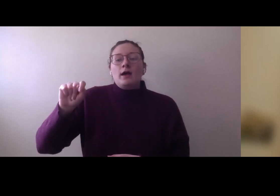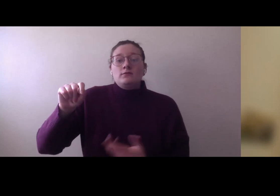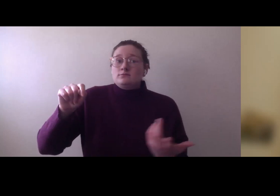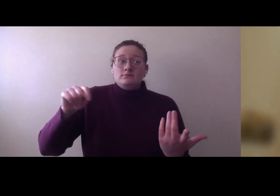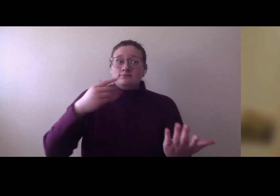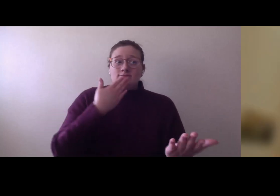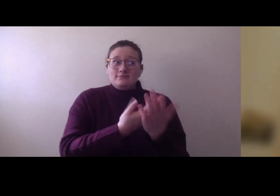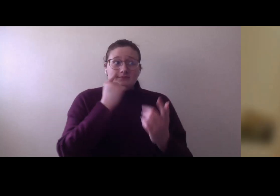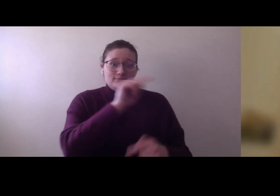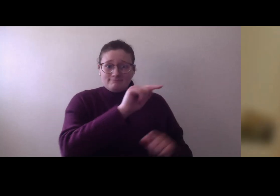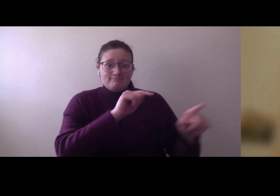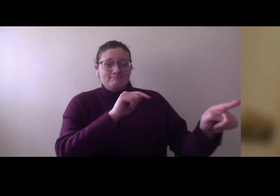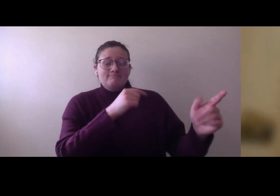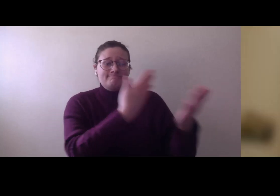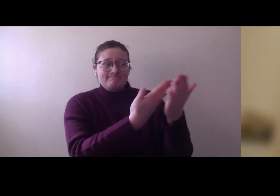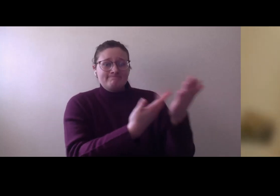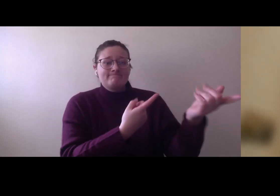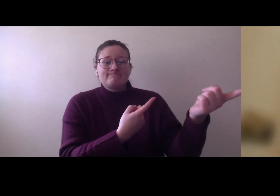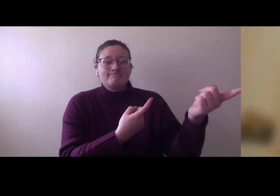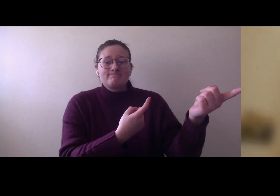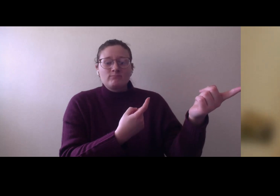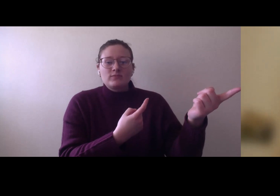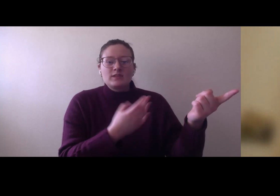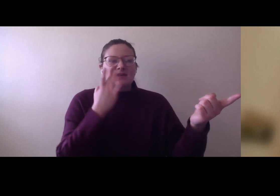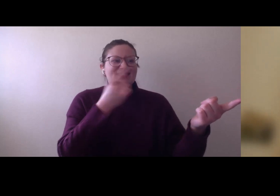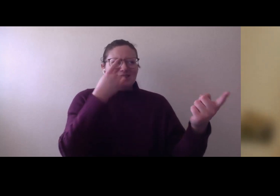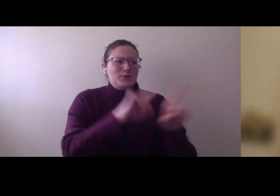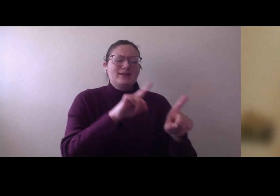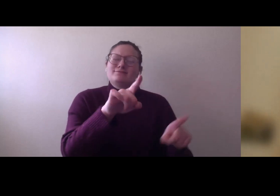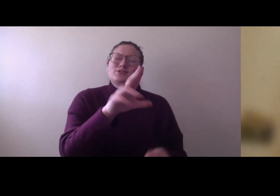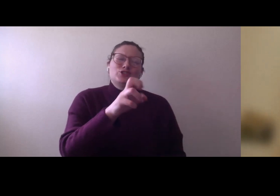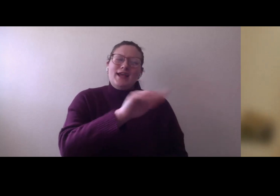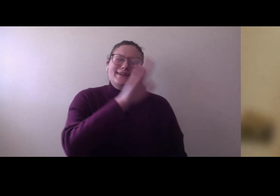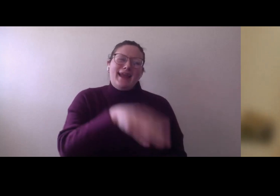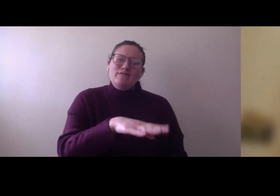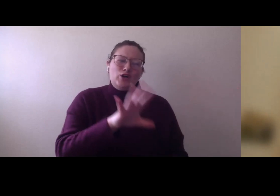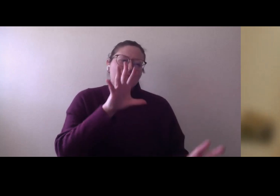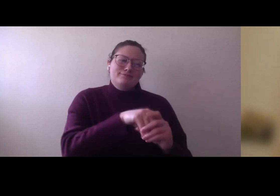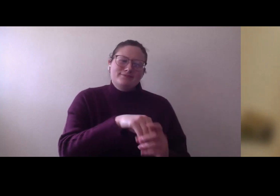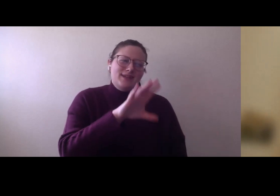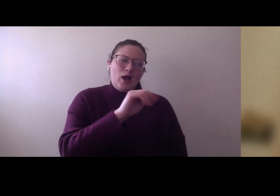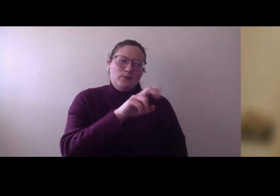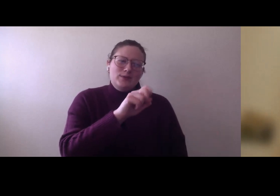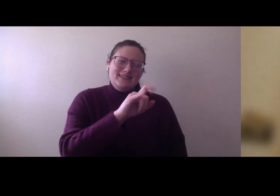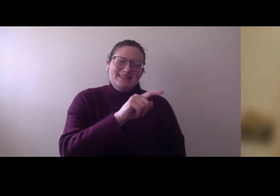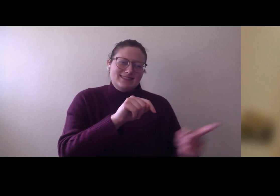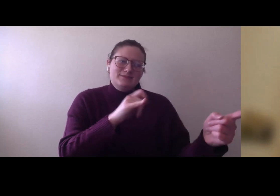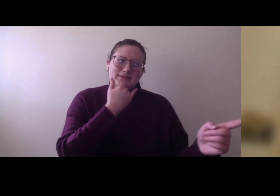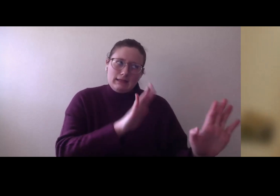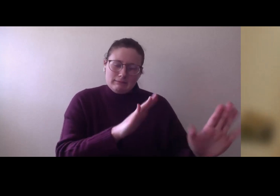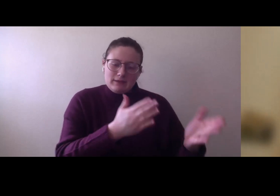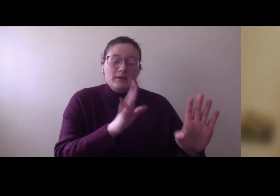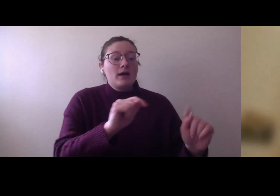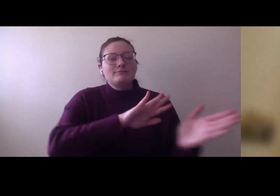mean, he first of all, he believed that Chen was never a Communist Party member, which in that I think he was mistaken. But nevertheless, on